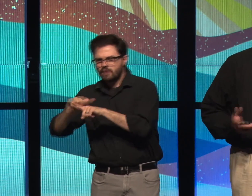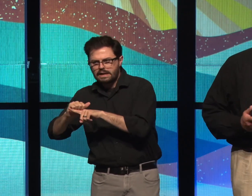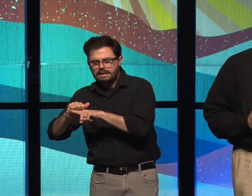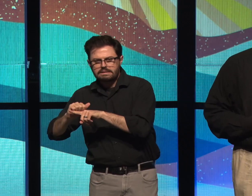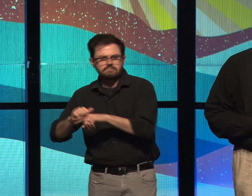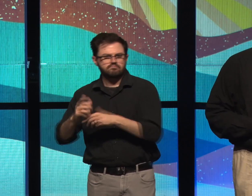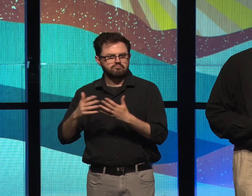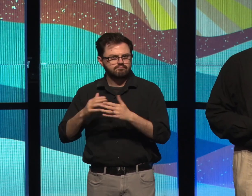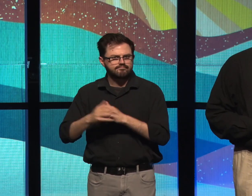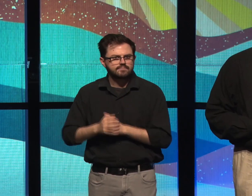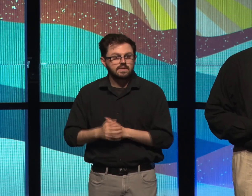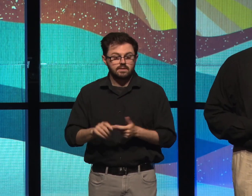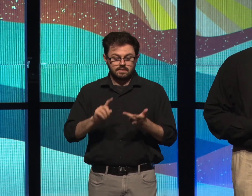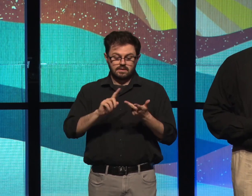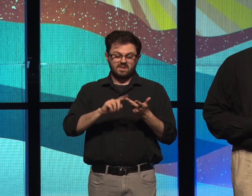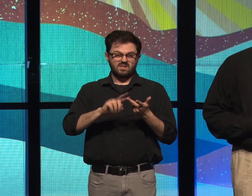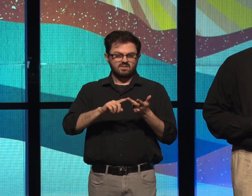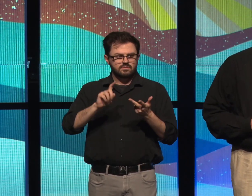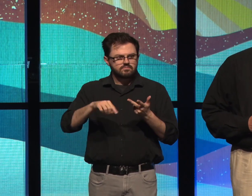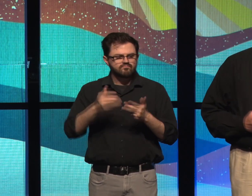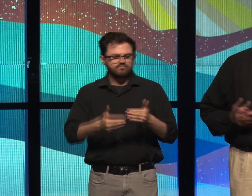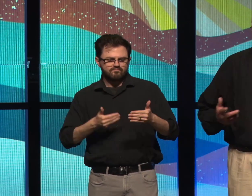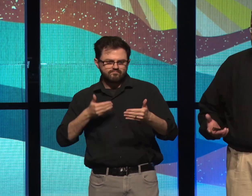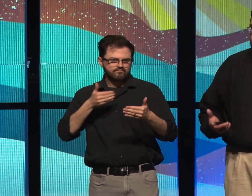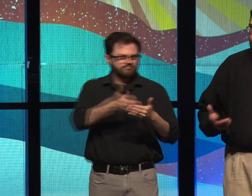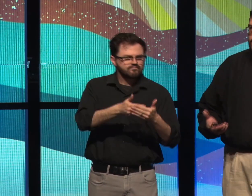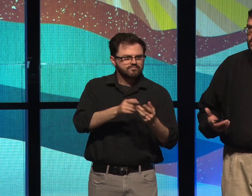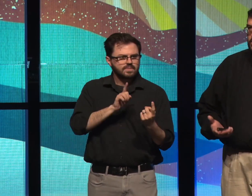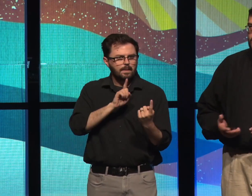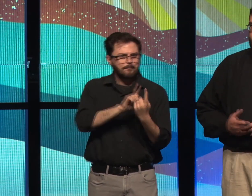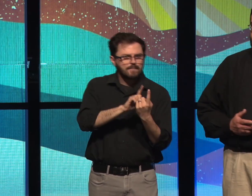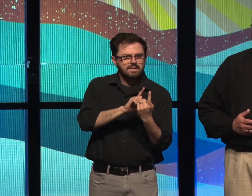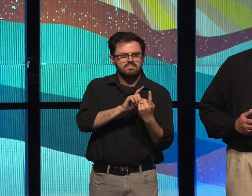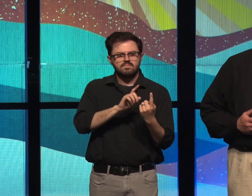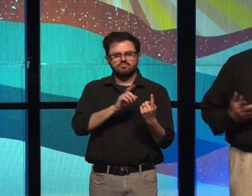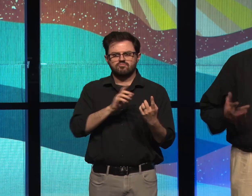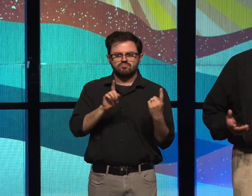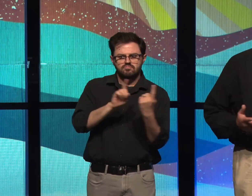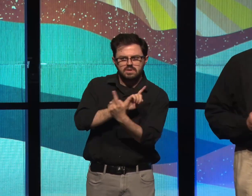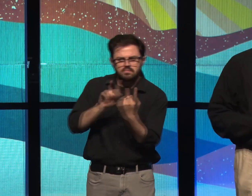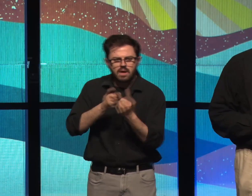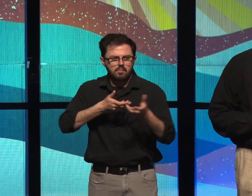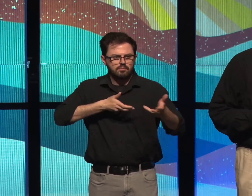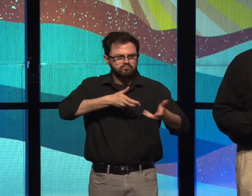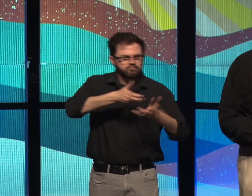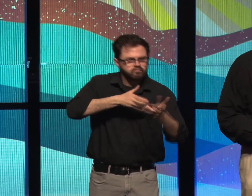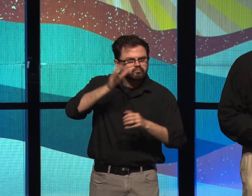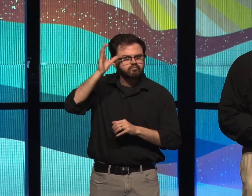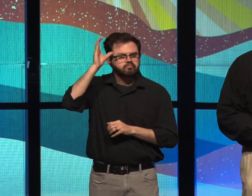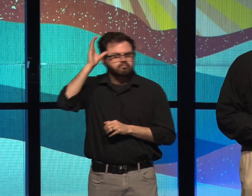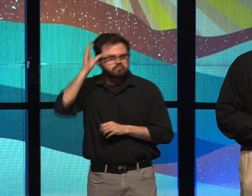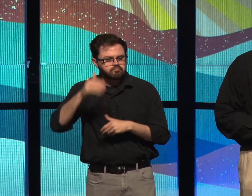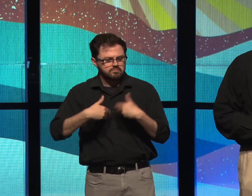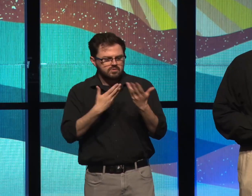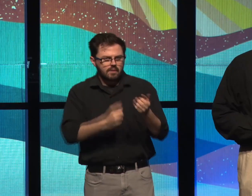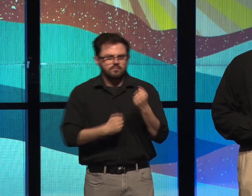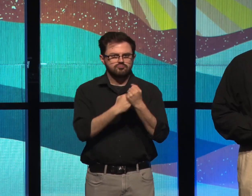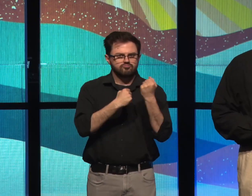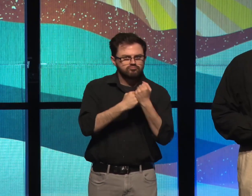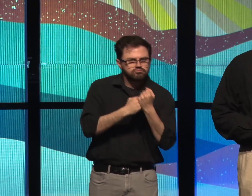Build relationships with those experiencing poverty. Listen to their stories. Offer support. Offer